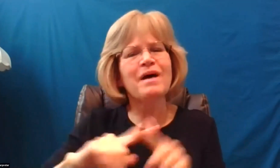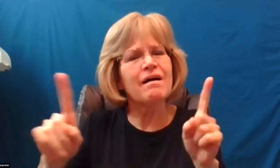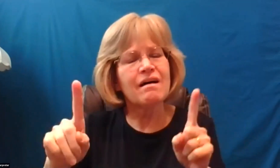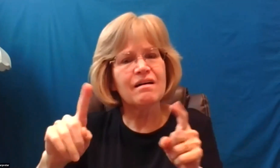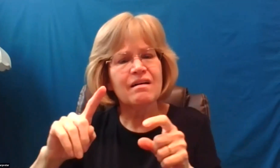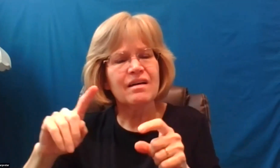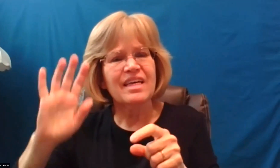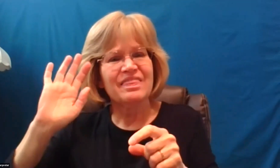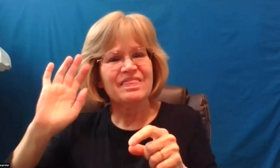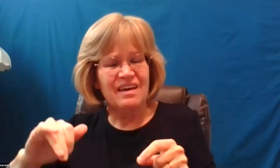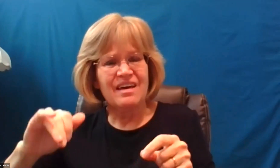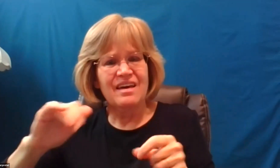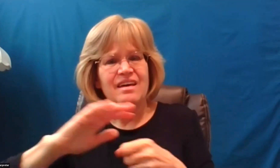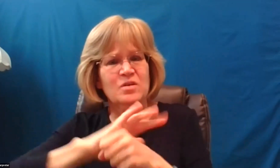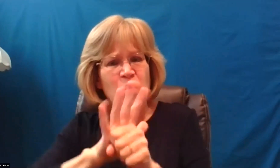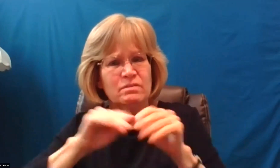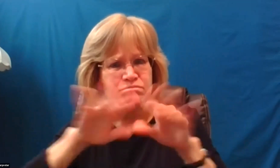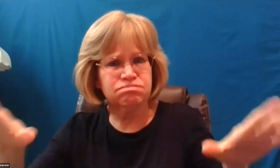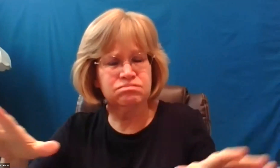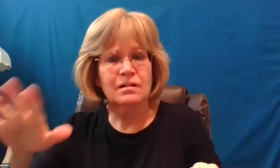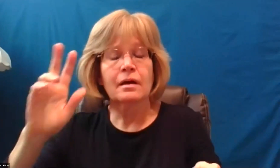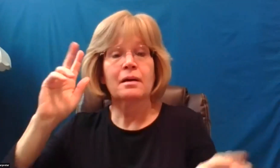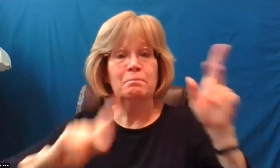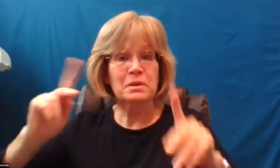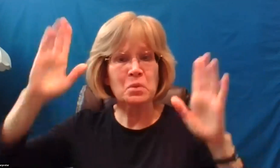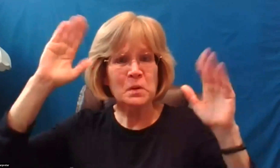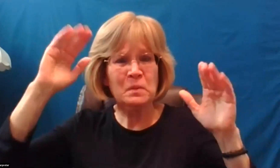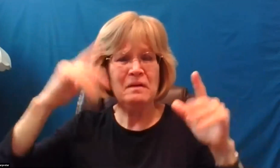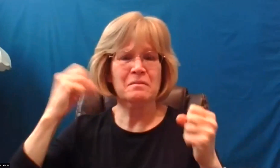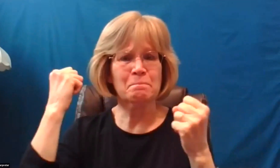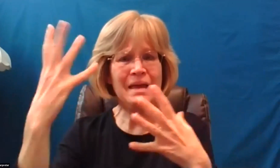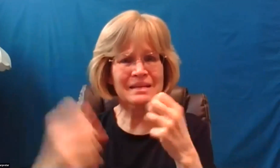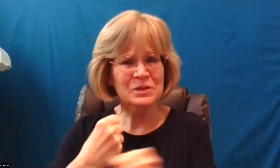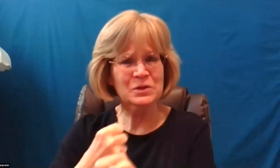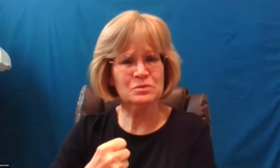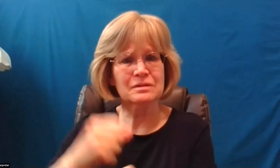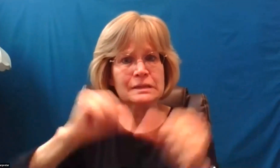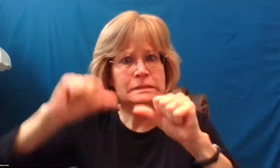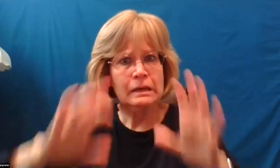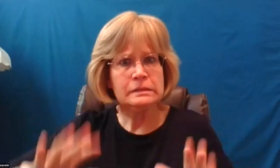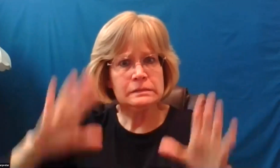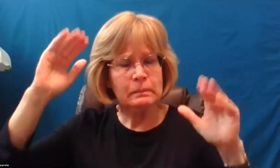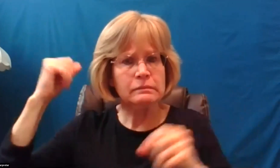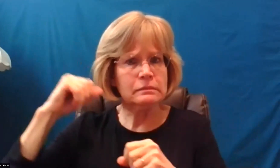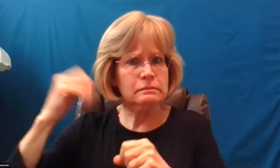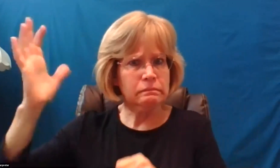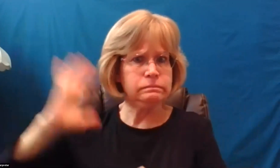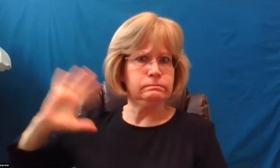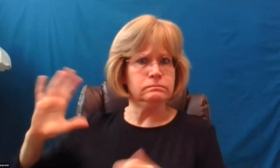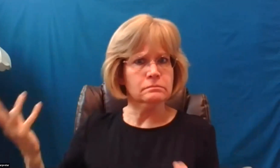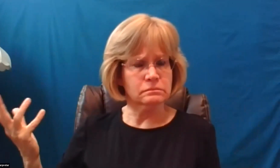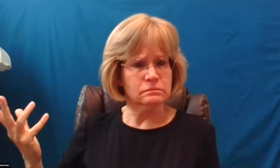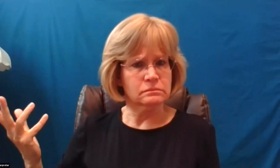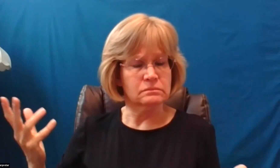have expected for years. I mean, people are asking, is this the apocalypse? Are